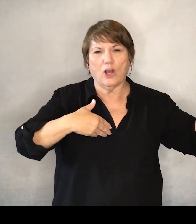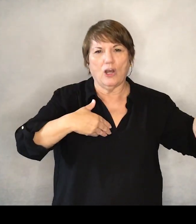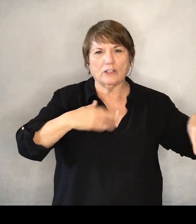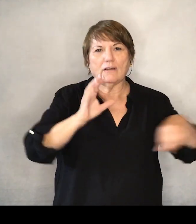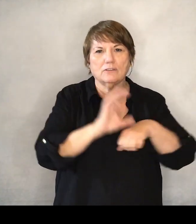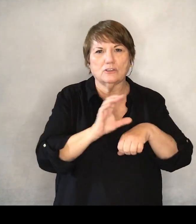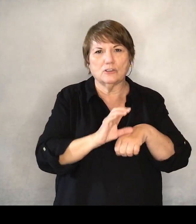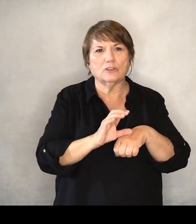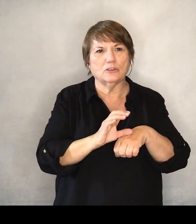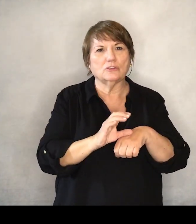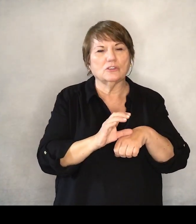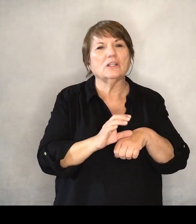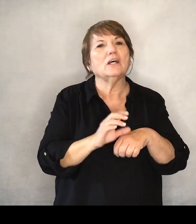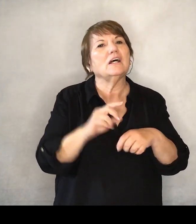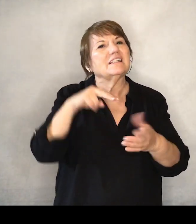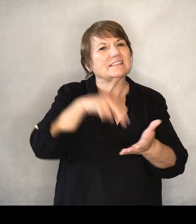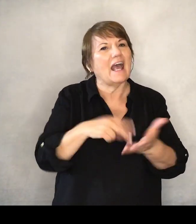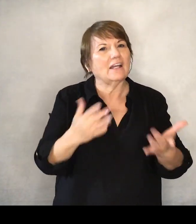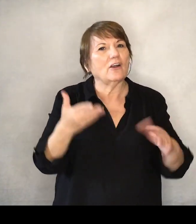offering to pray for you.